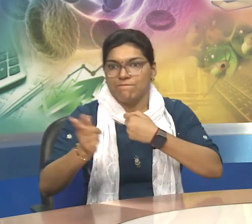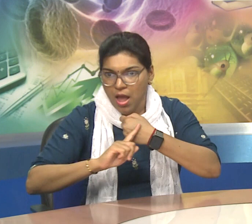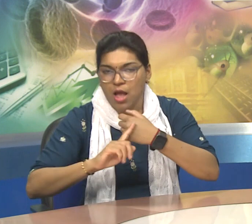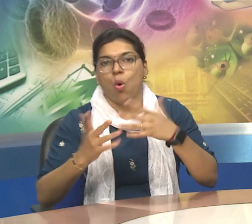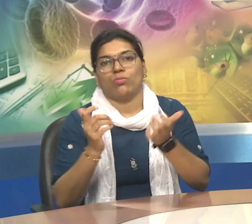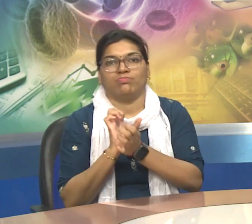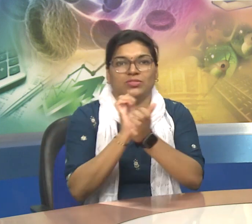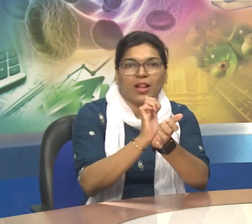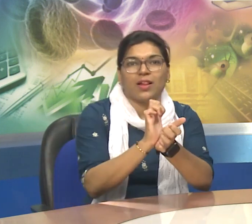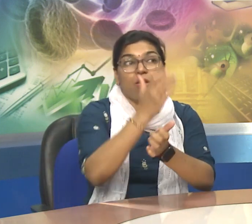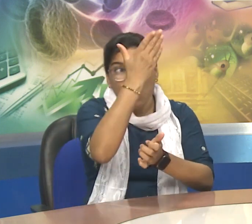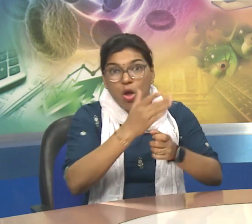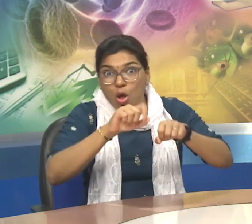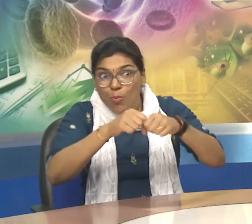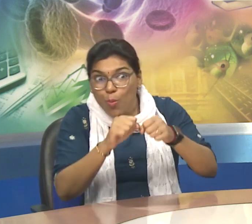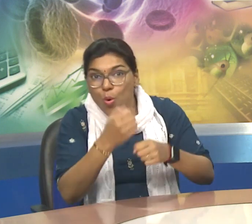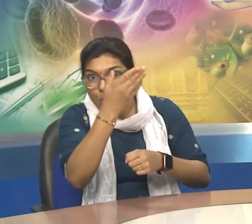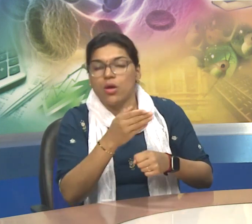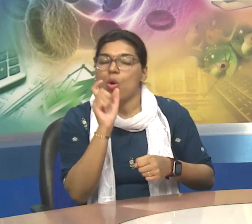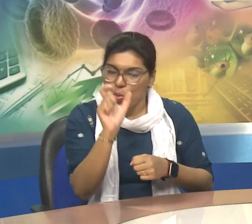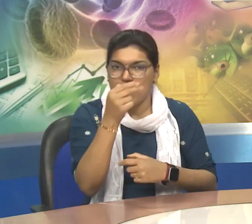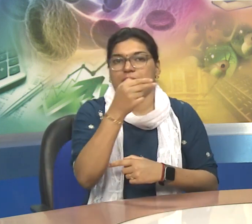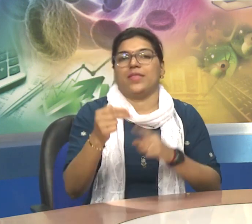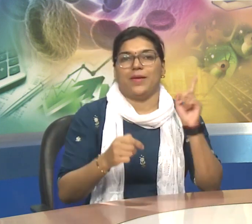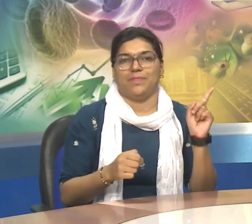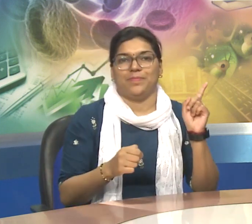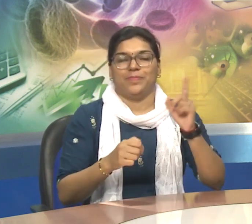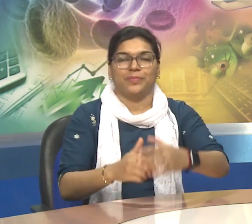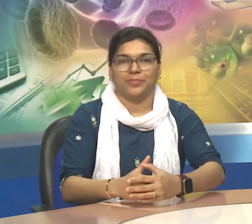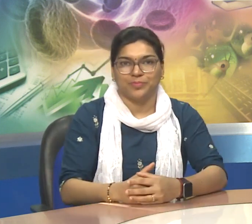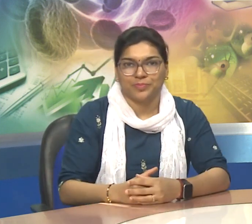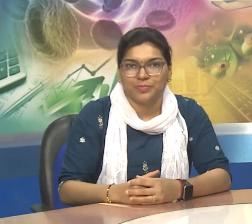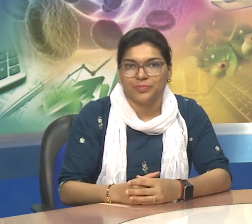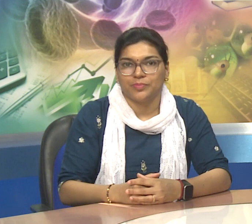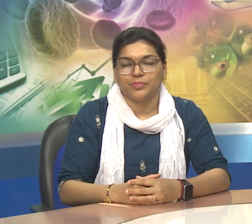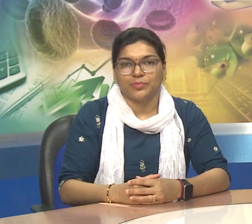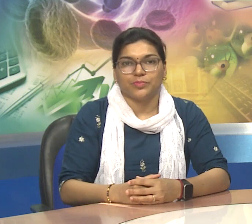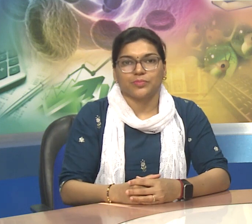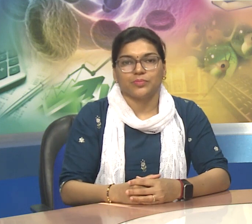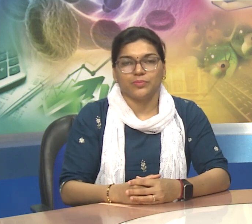law. There is a rule, if you break the law, you can go to jail.